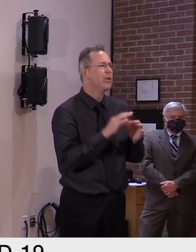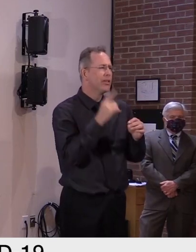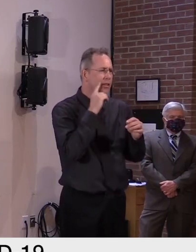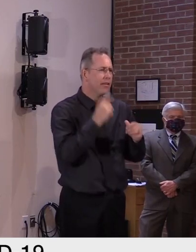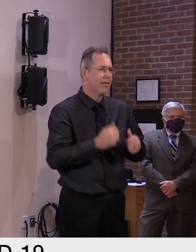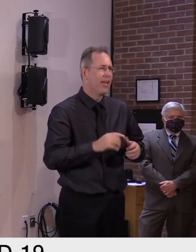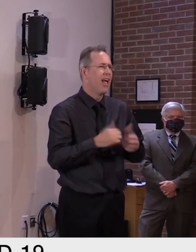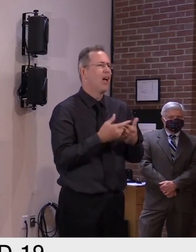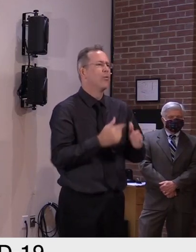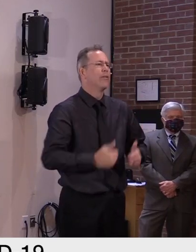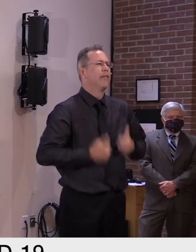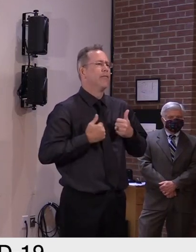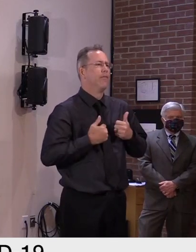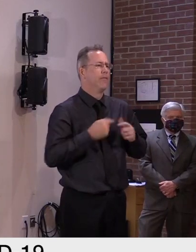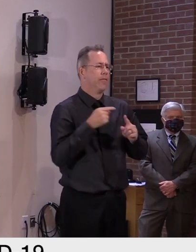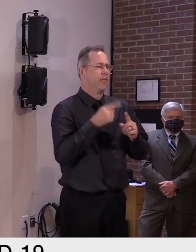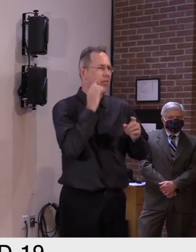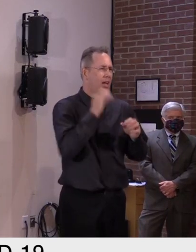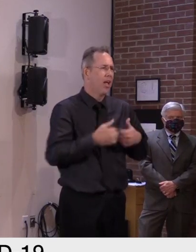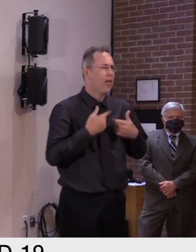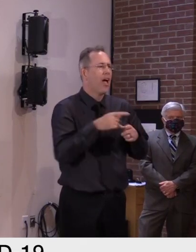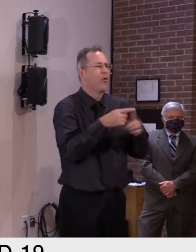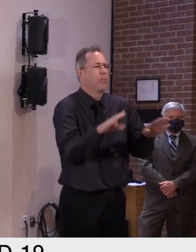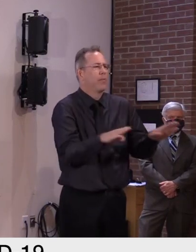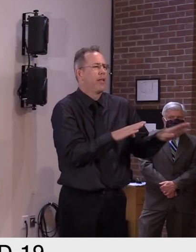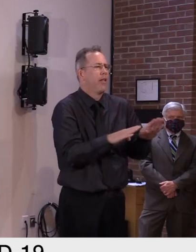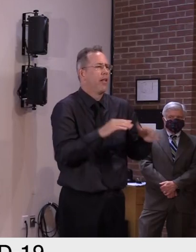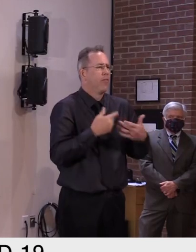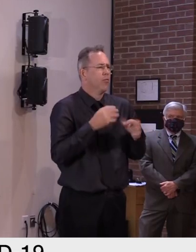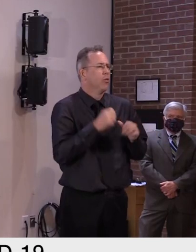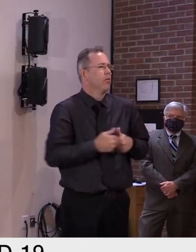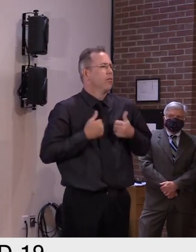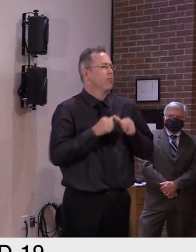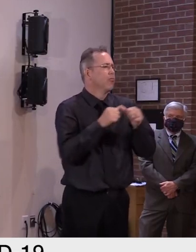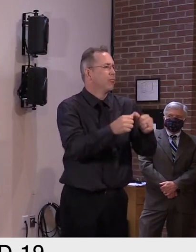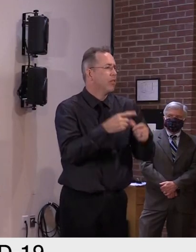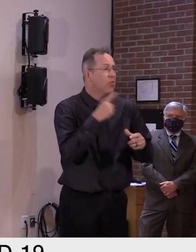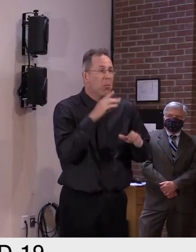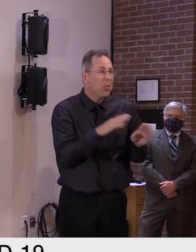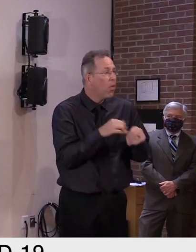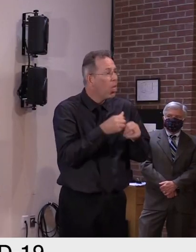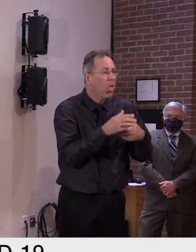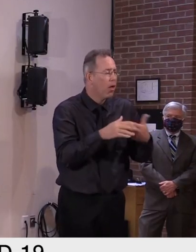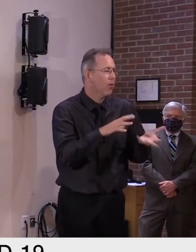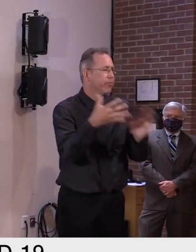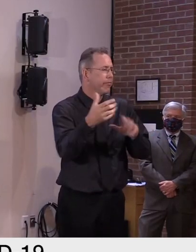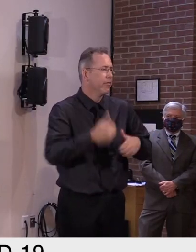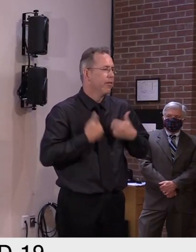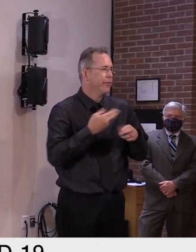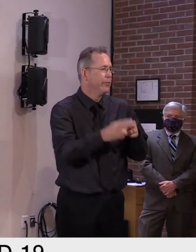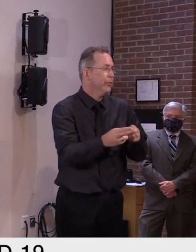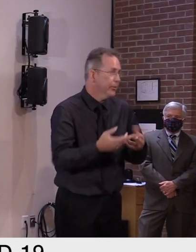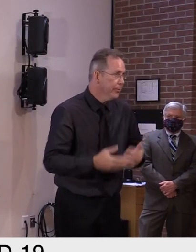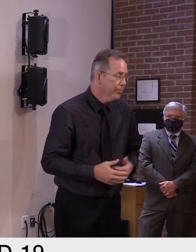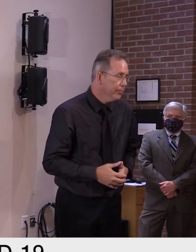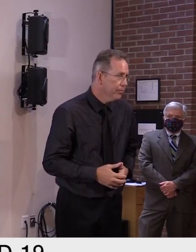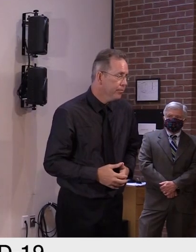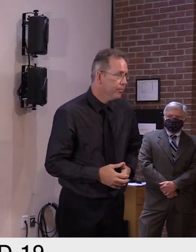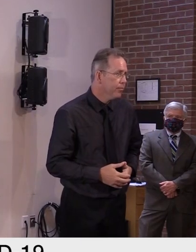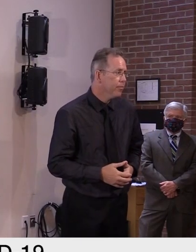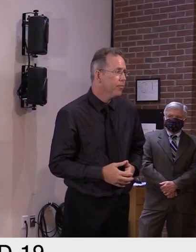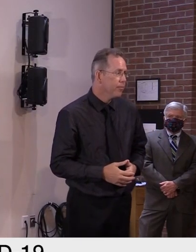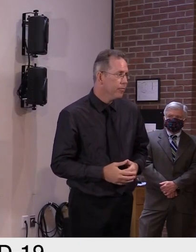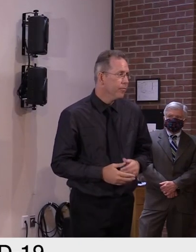And I guess if I may, I have a very quick one for Commissioner Pisiak in reference to the modeling that Commissioner Levine just brought